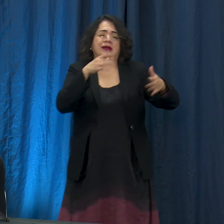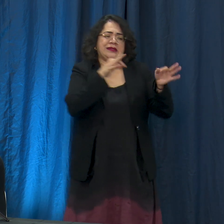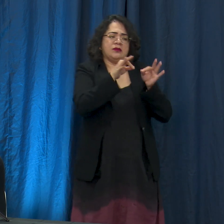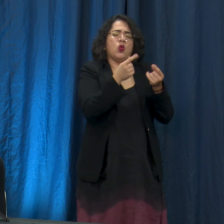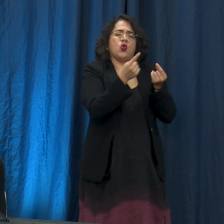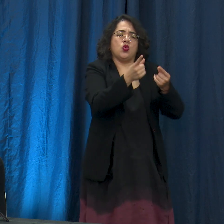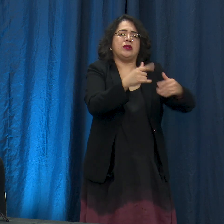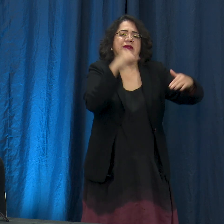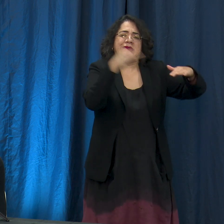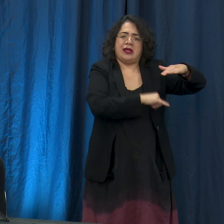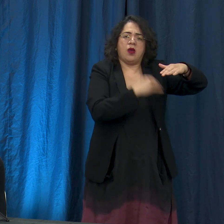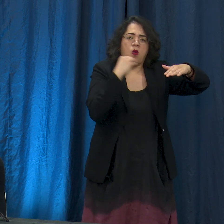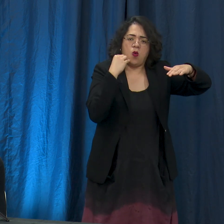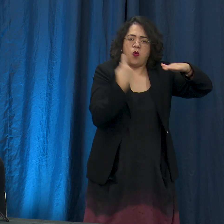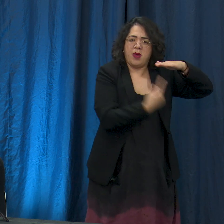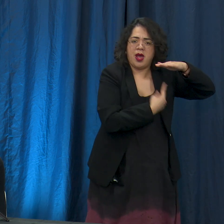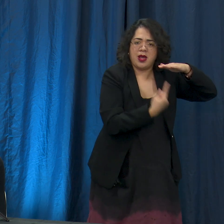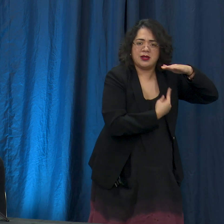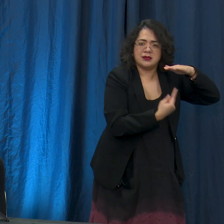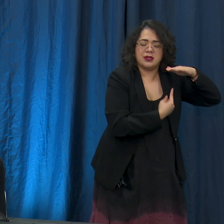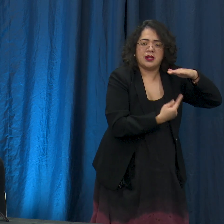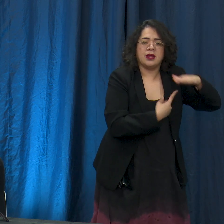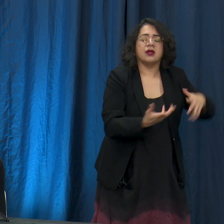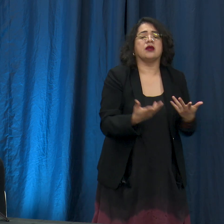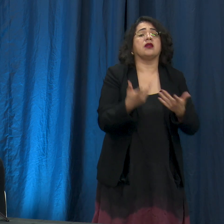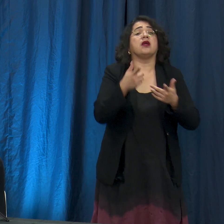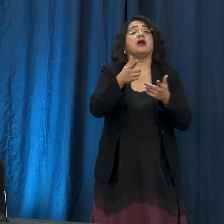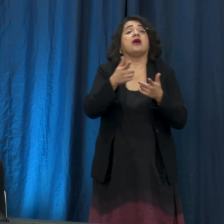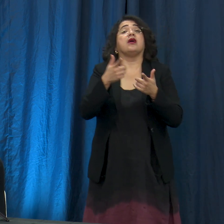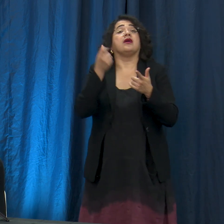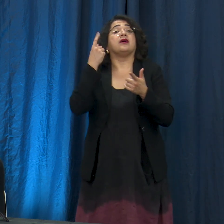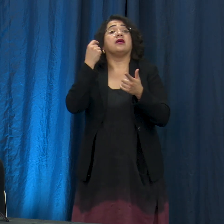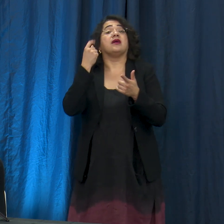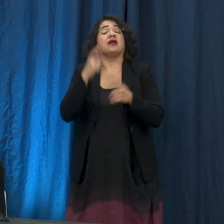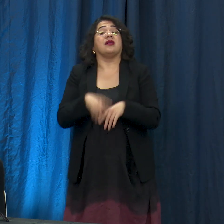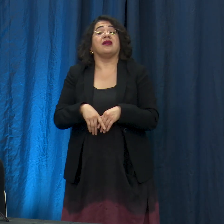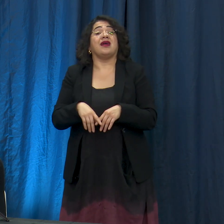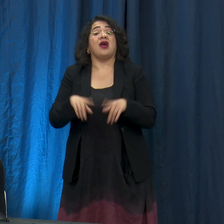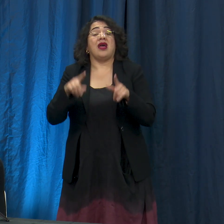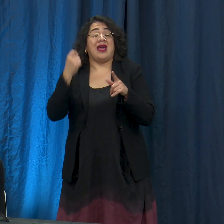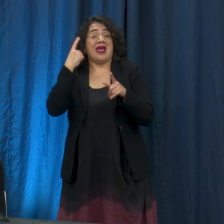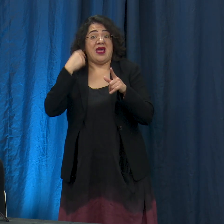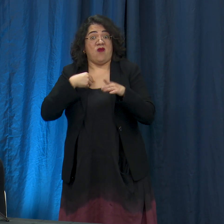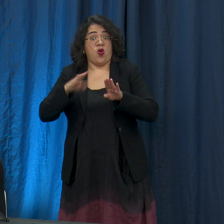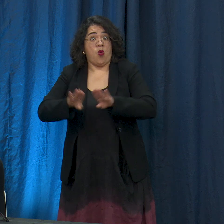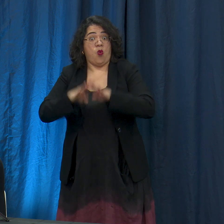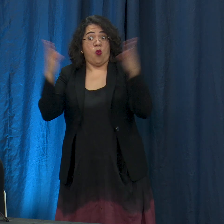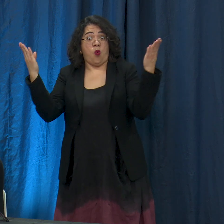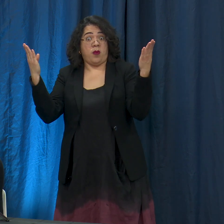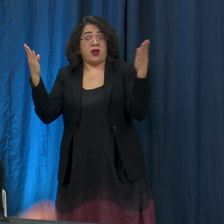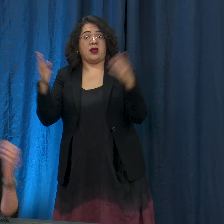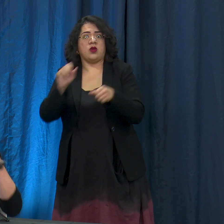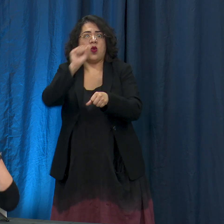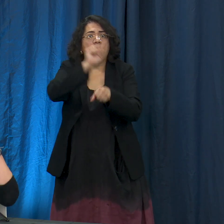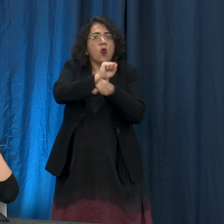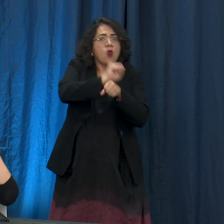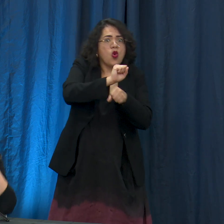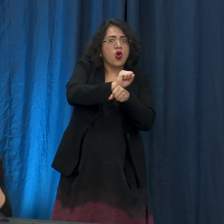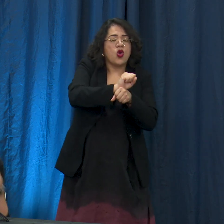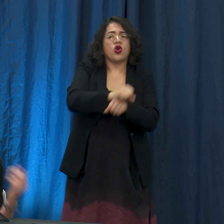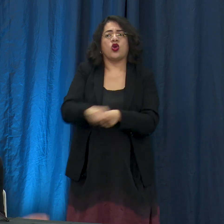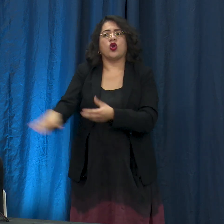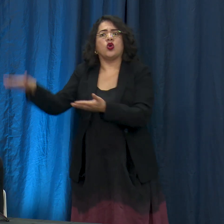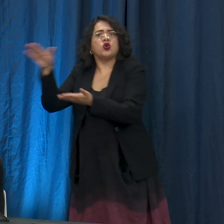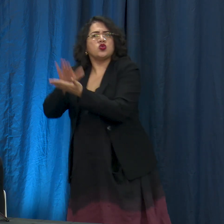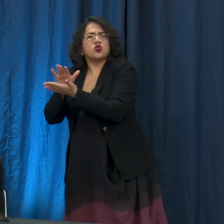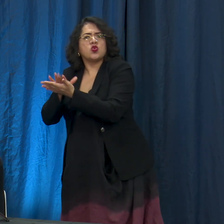and people begin to return to work and school, contact tracing will be even more crucial in limiting the number of cases in Long Beach and stopping the